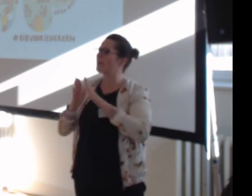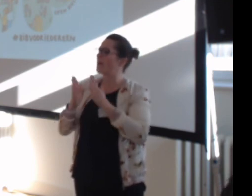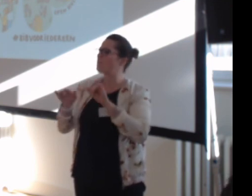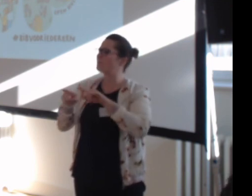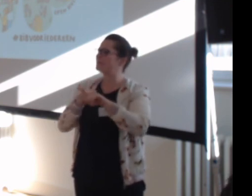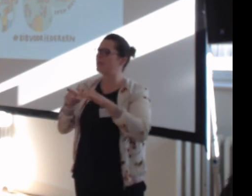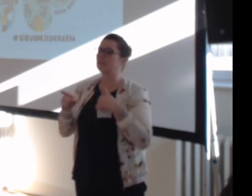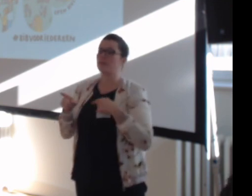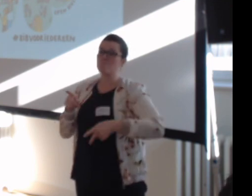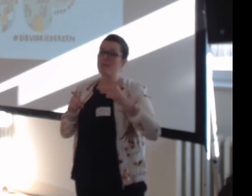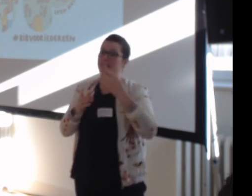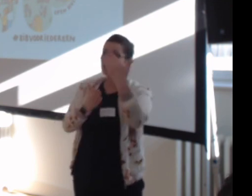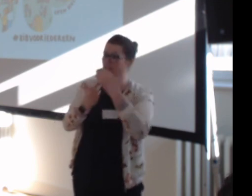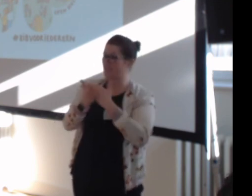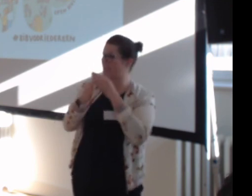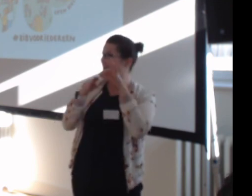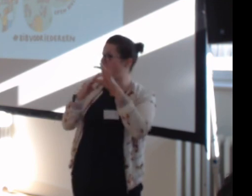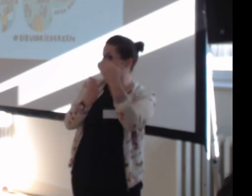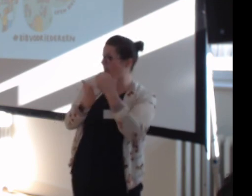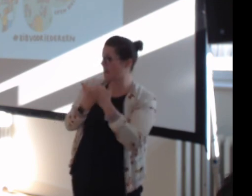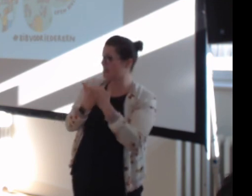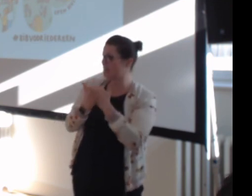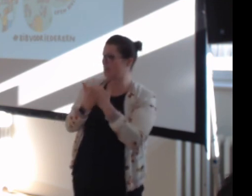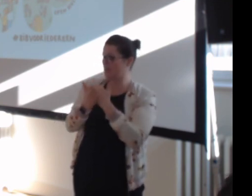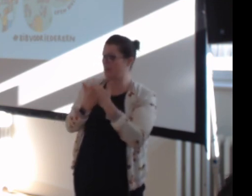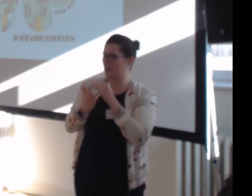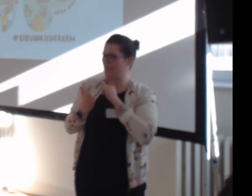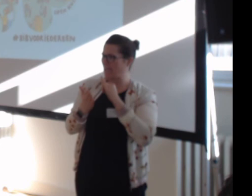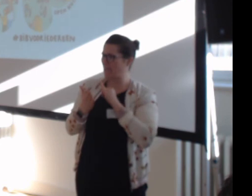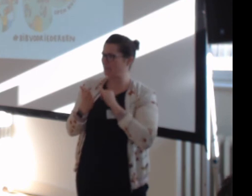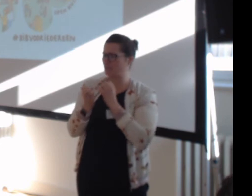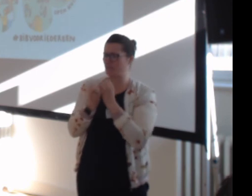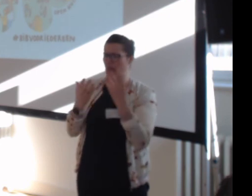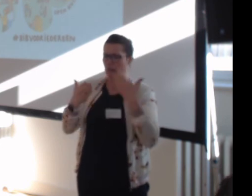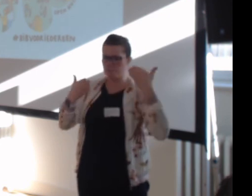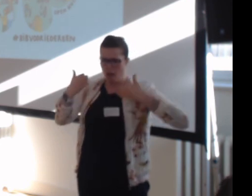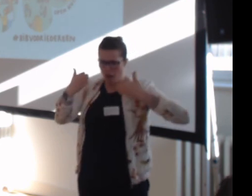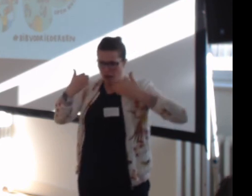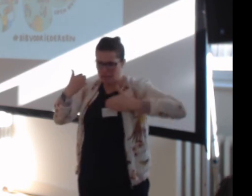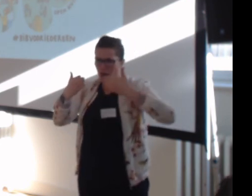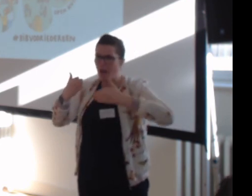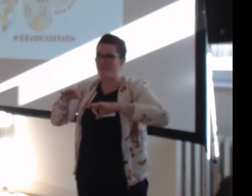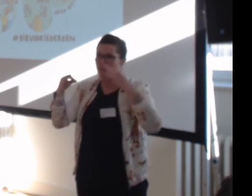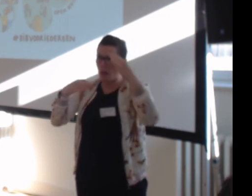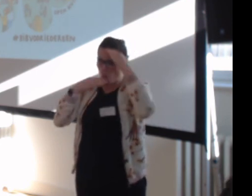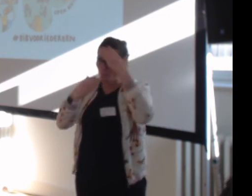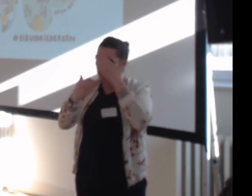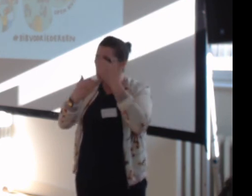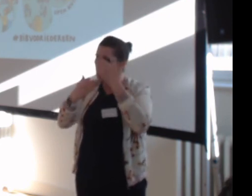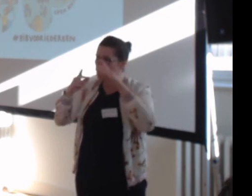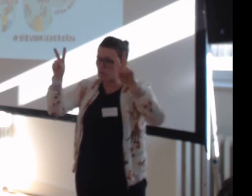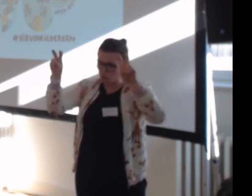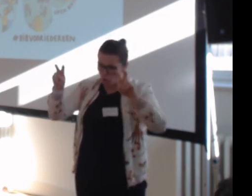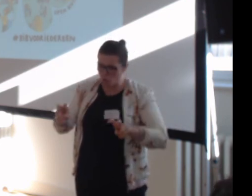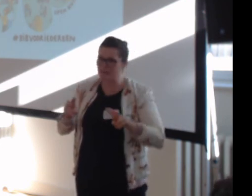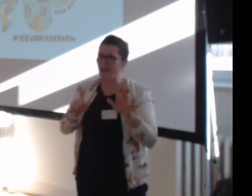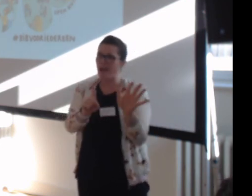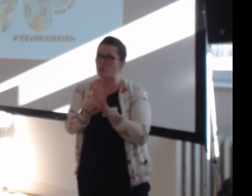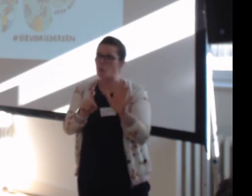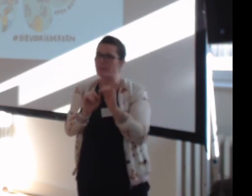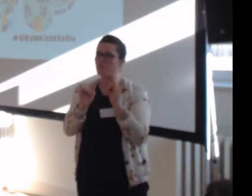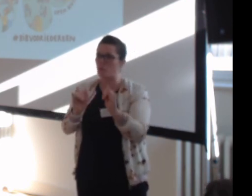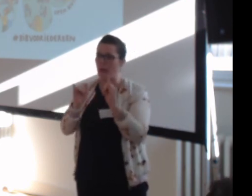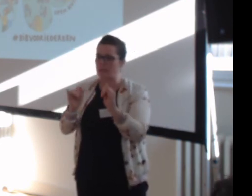most of the guidelines I know contain a substantial number of pages with a lot of chapters and background information,